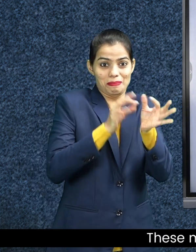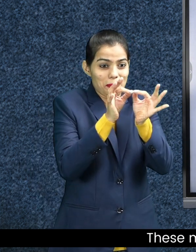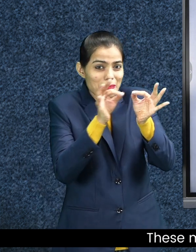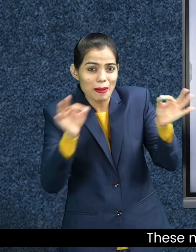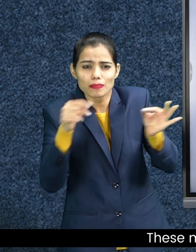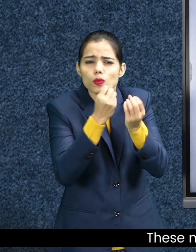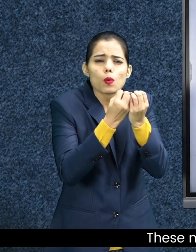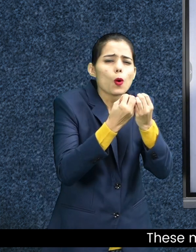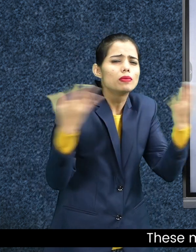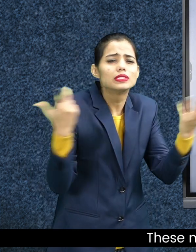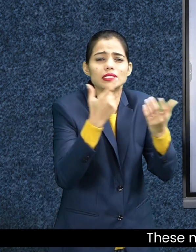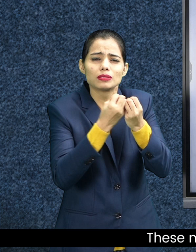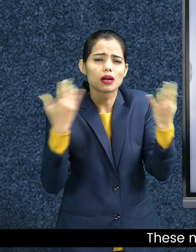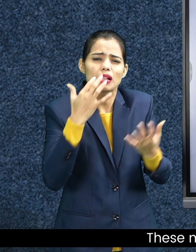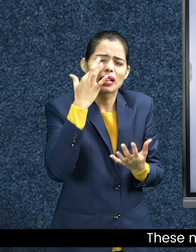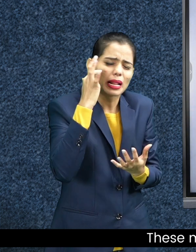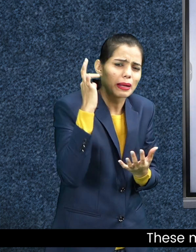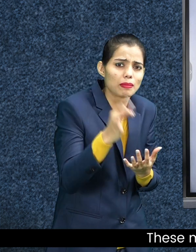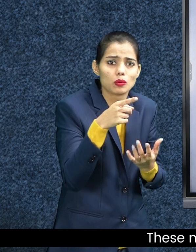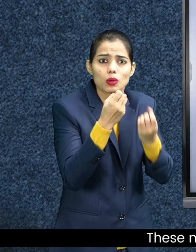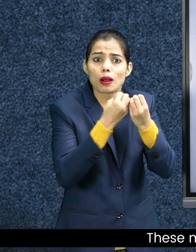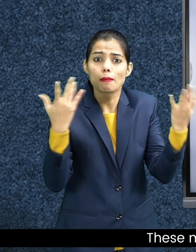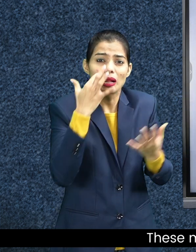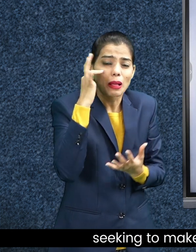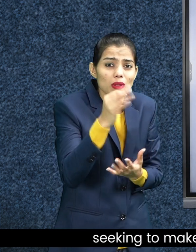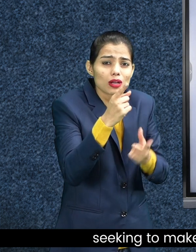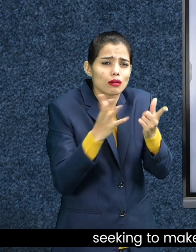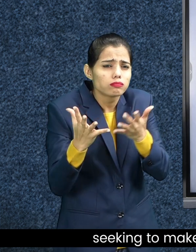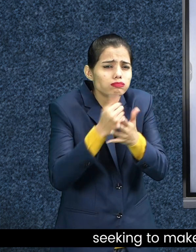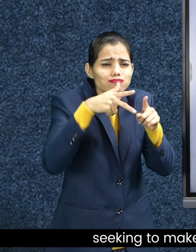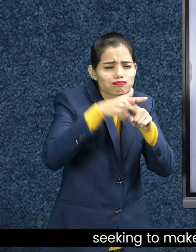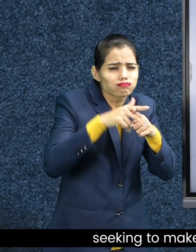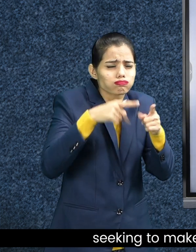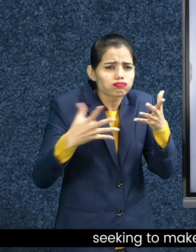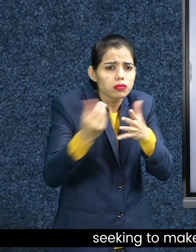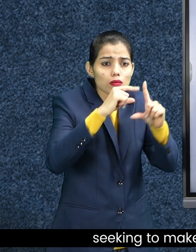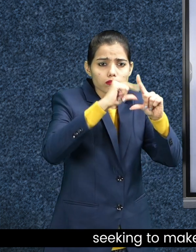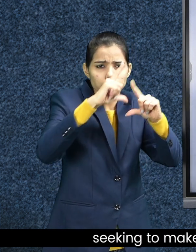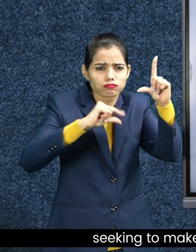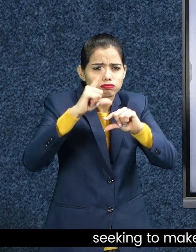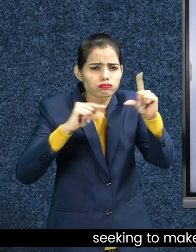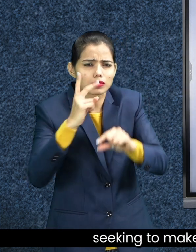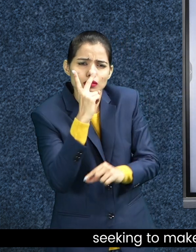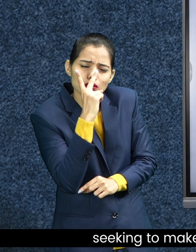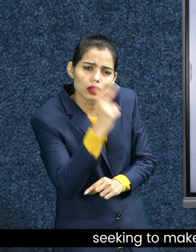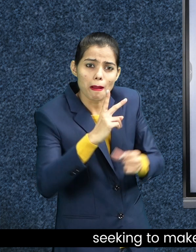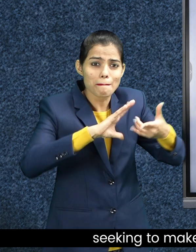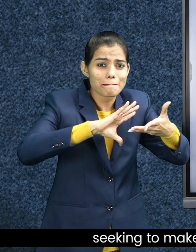These measures serve as essential tools for anyone seeking to make sense of data, whether in the context